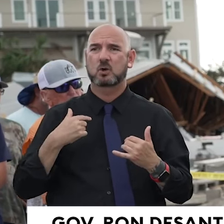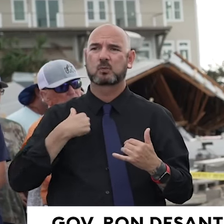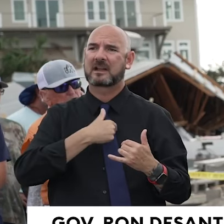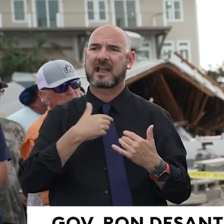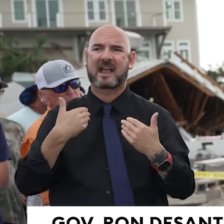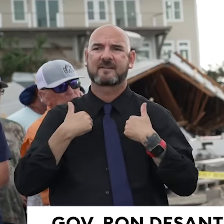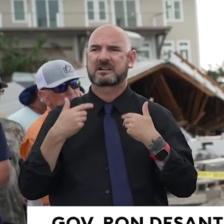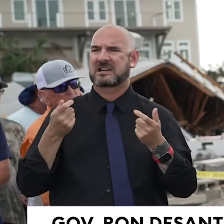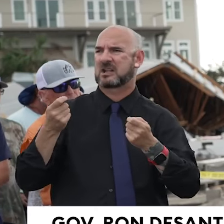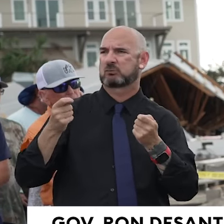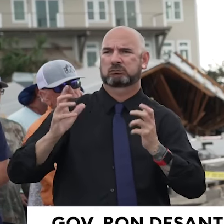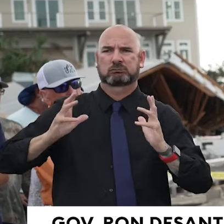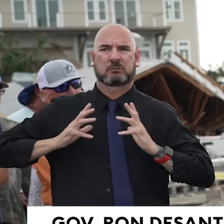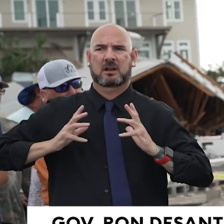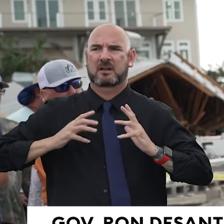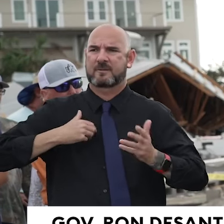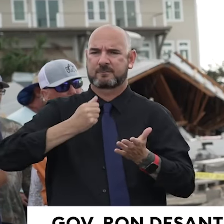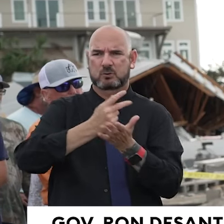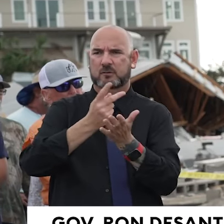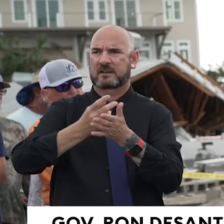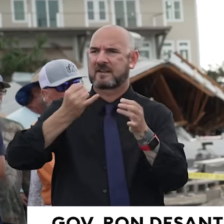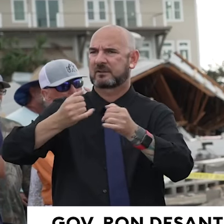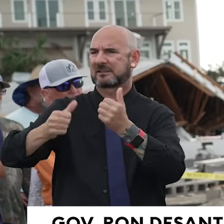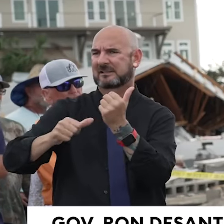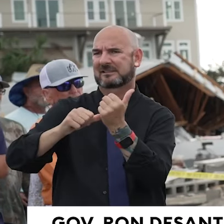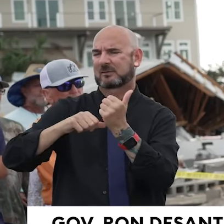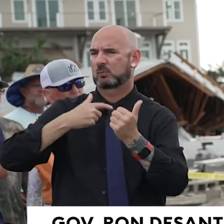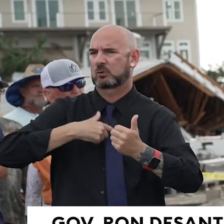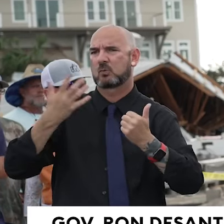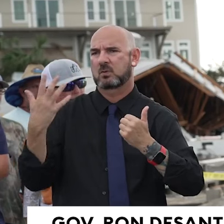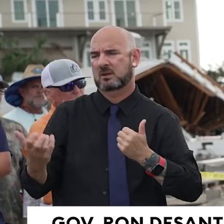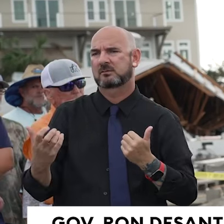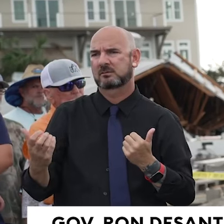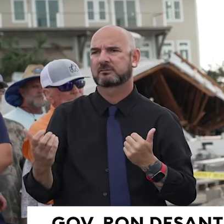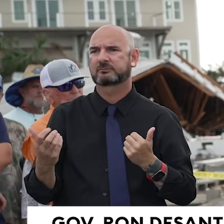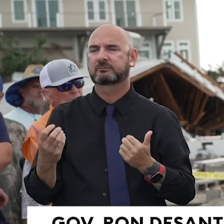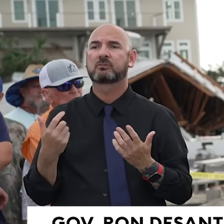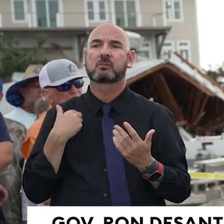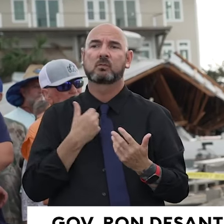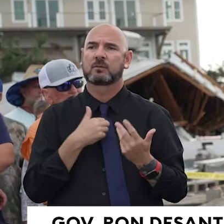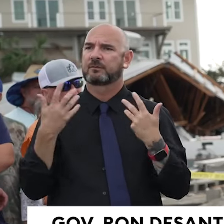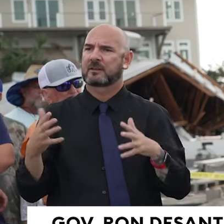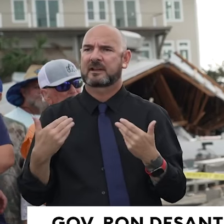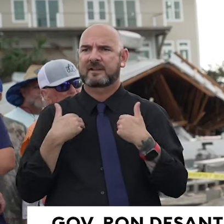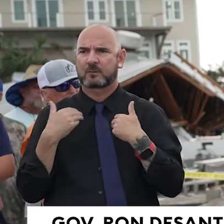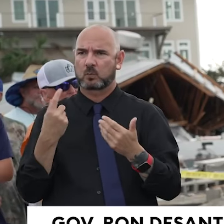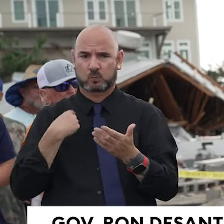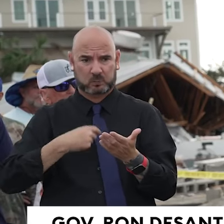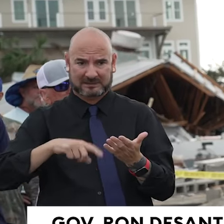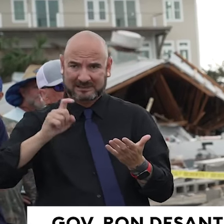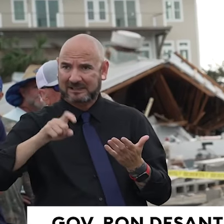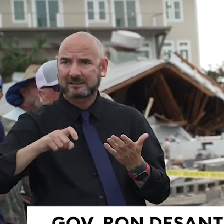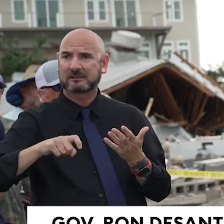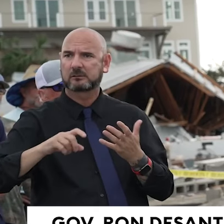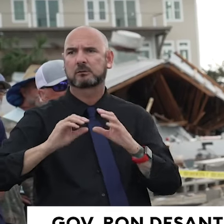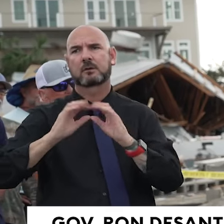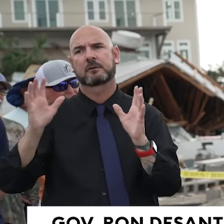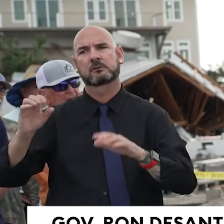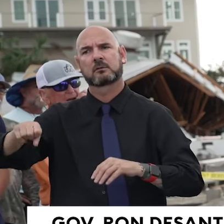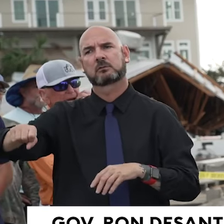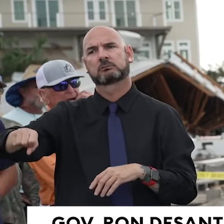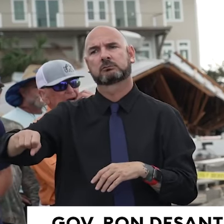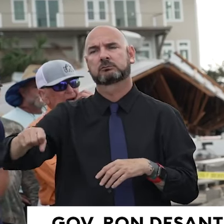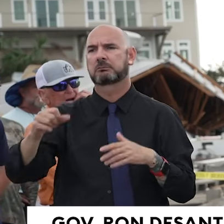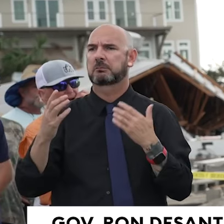got approved for the individual citizens, things we've wanted. We have what we need. Now, obviously, there